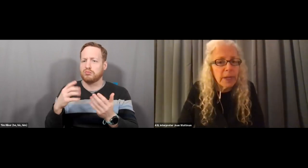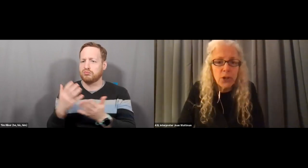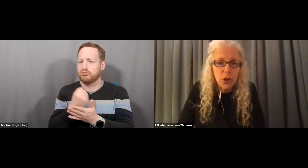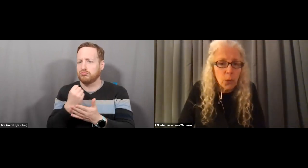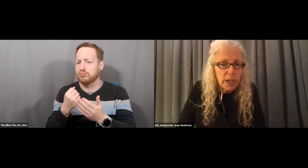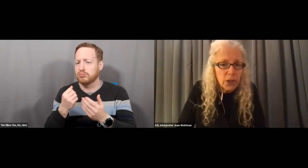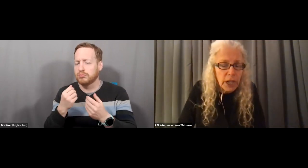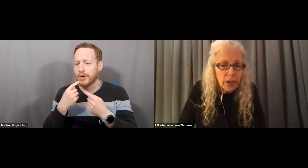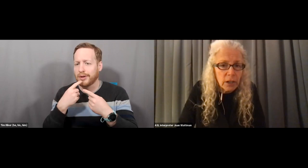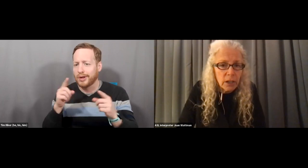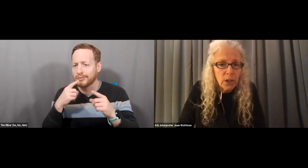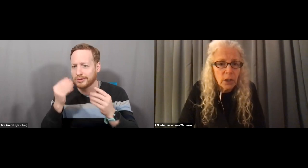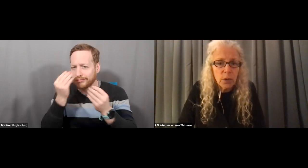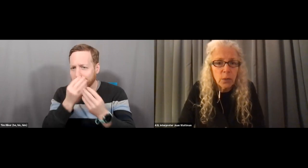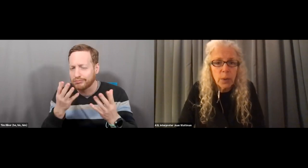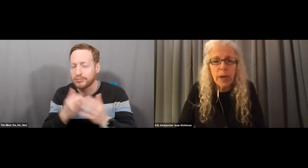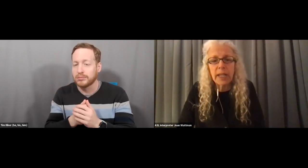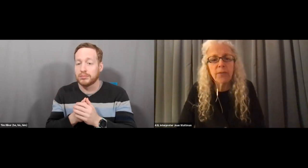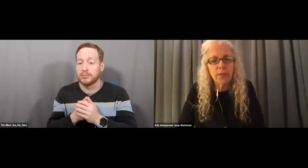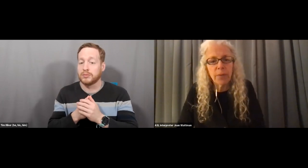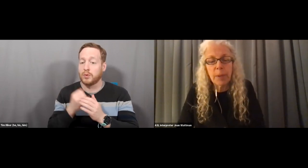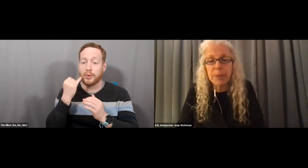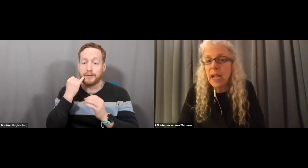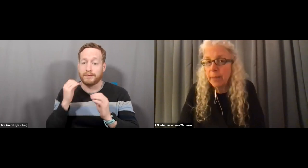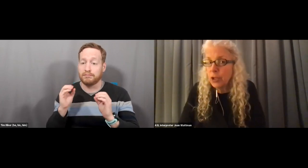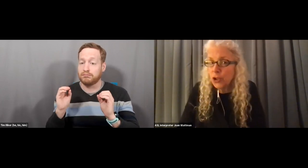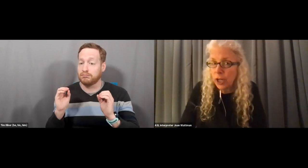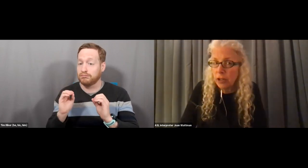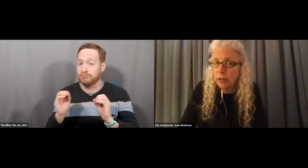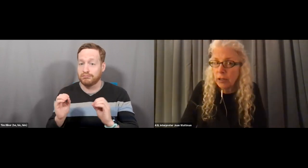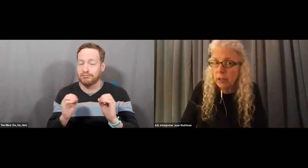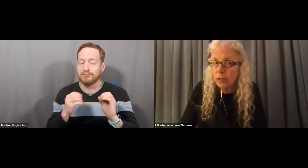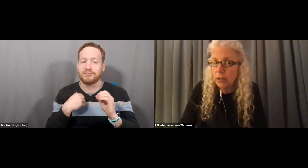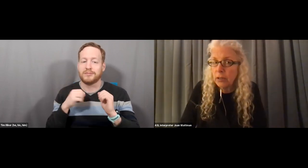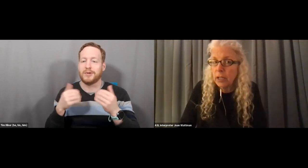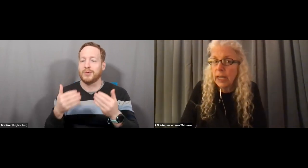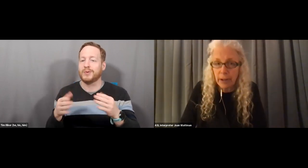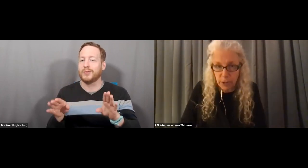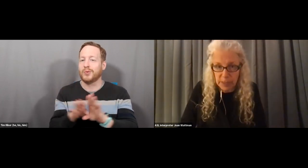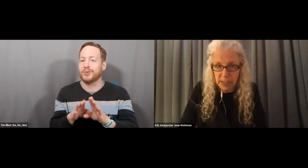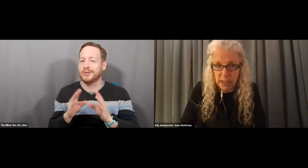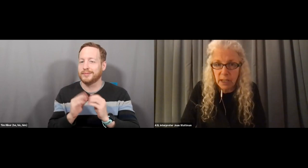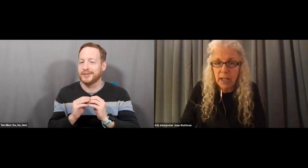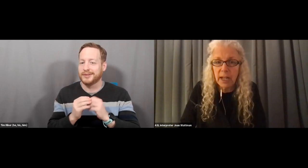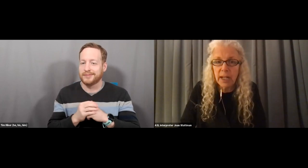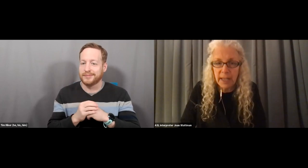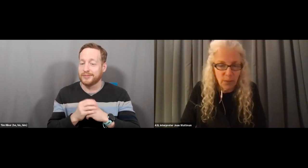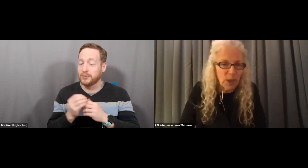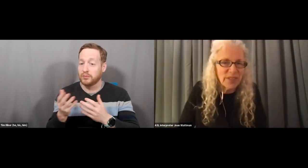information that you want to share. We want to give people time to share announcements, and then we'll